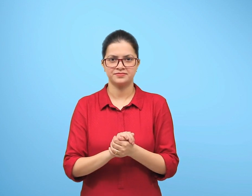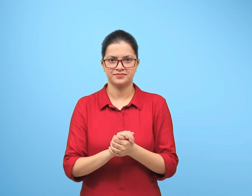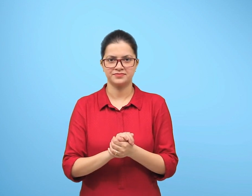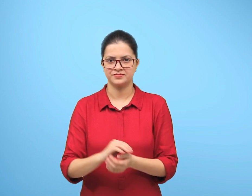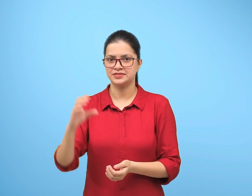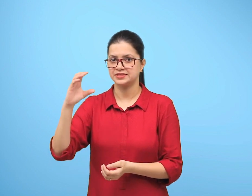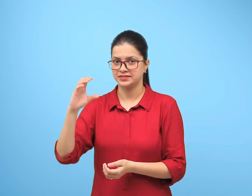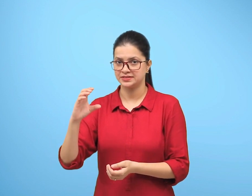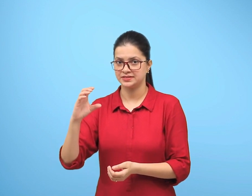C.